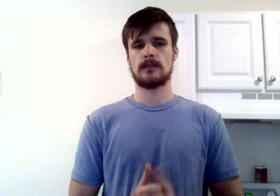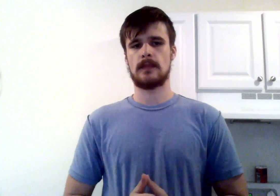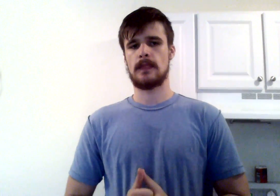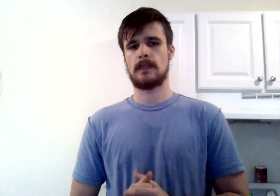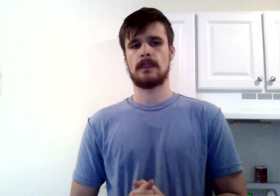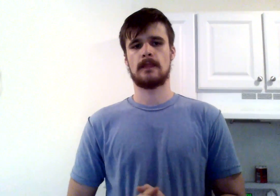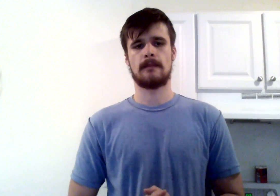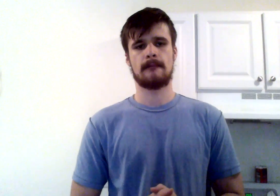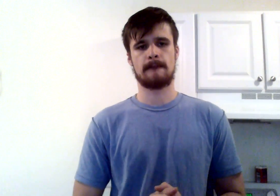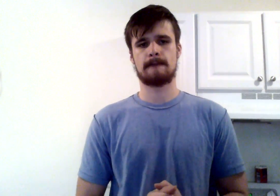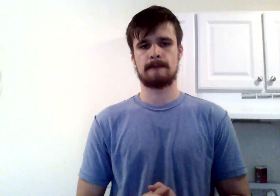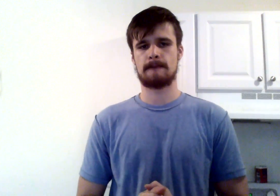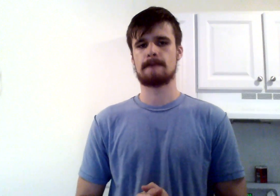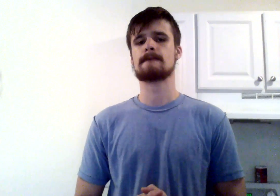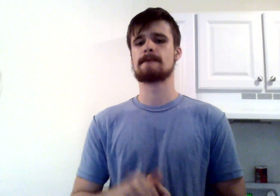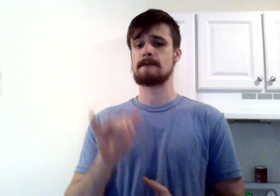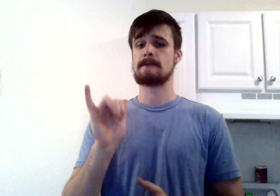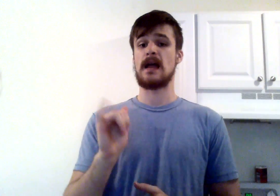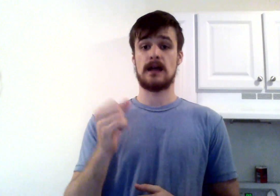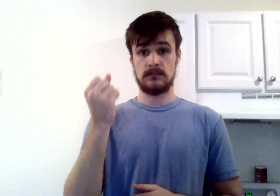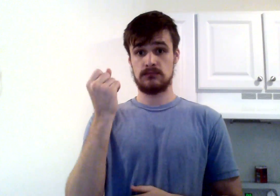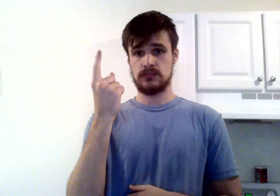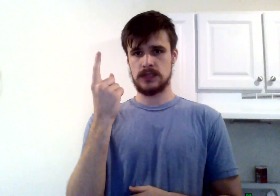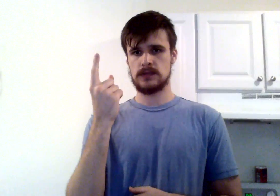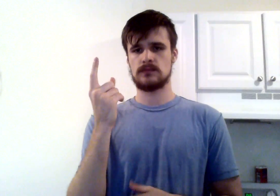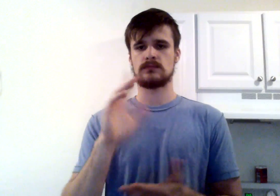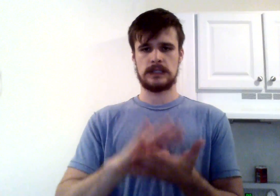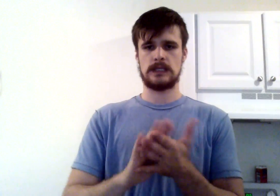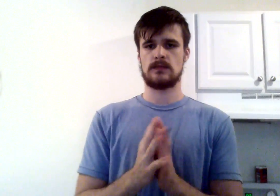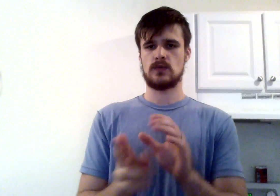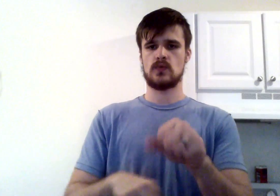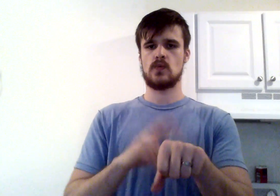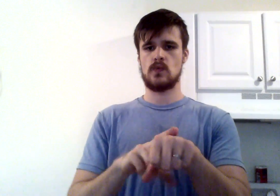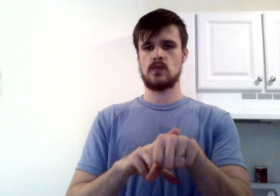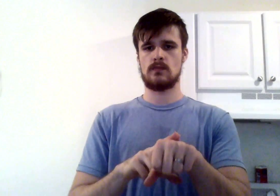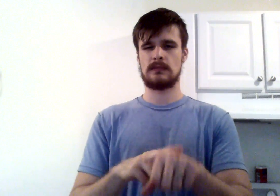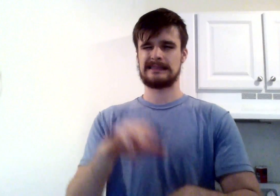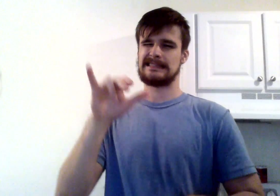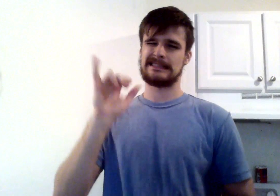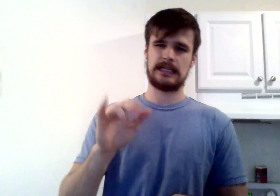norm, and that is an idea worth spreading. Thank you.